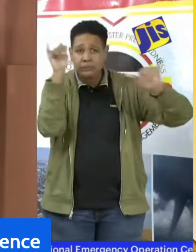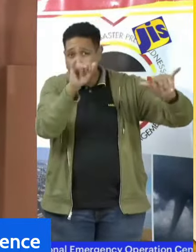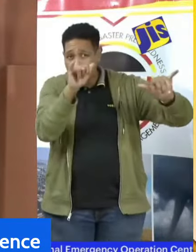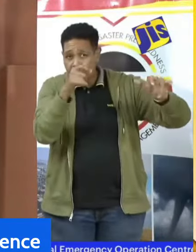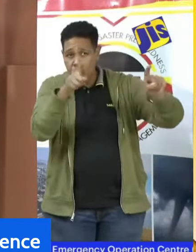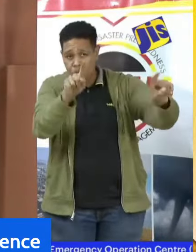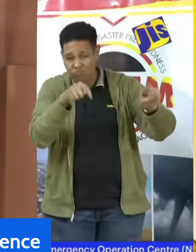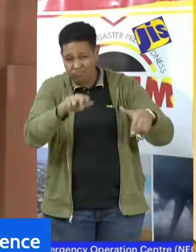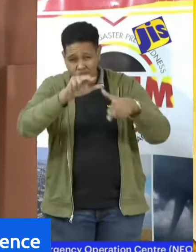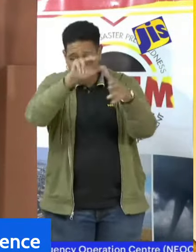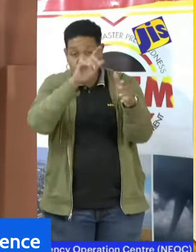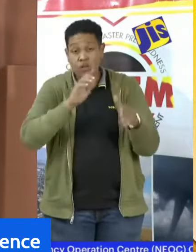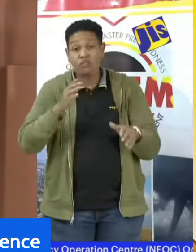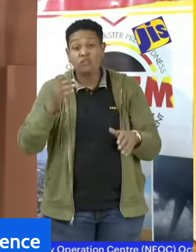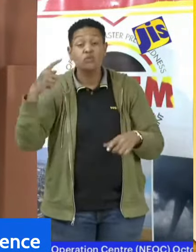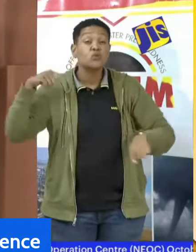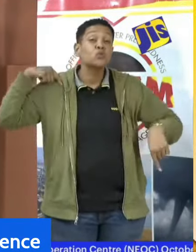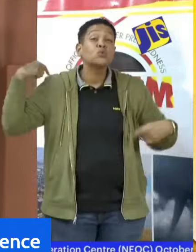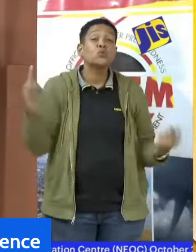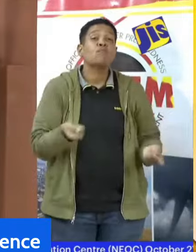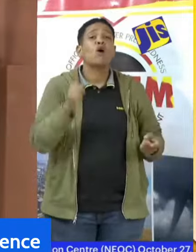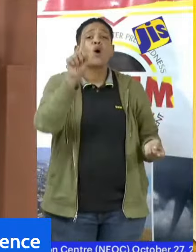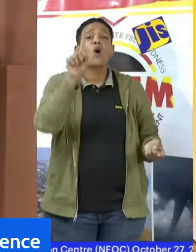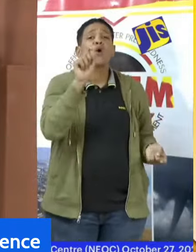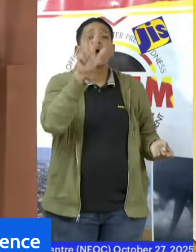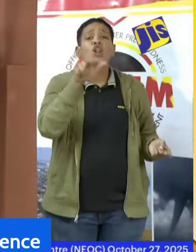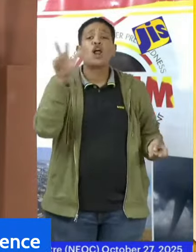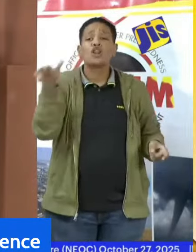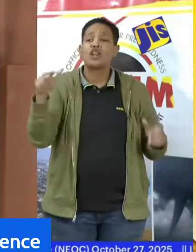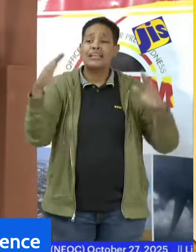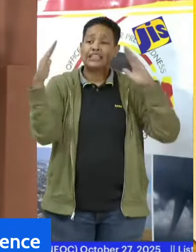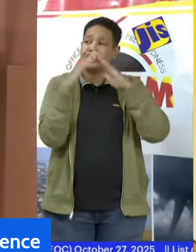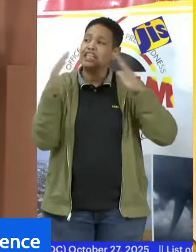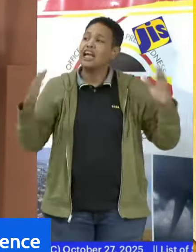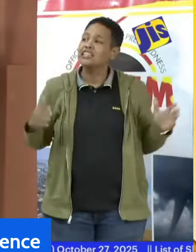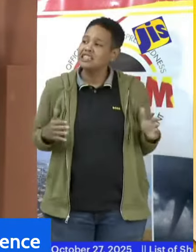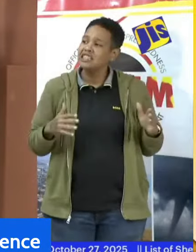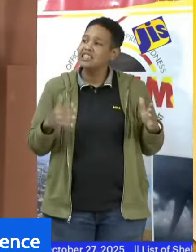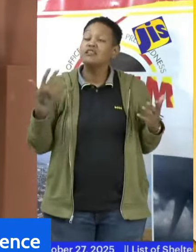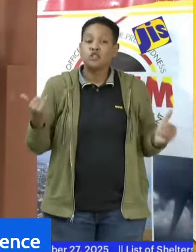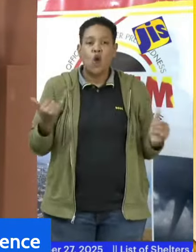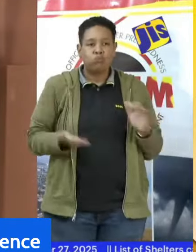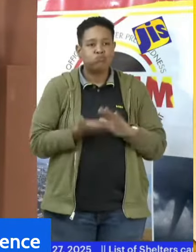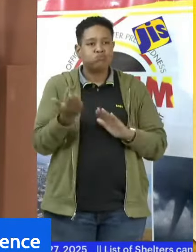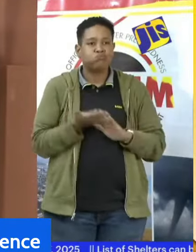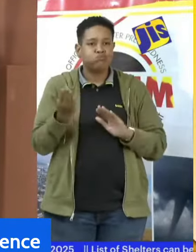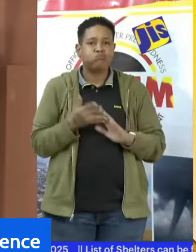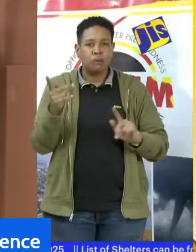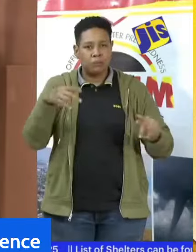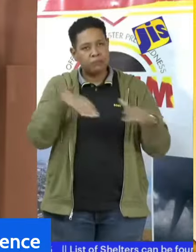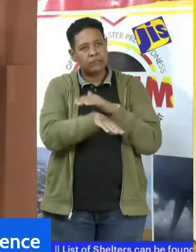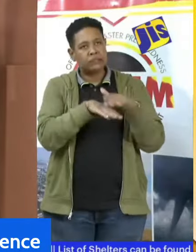so far 133 shelters are in operation.